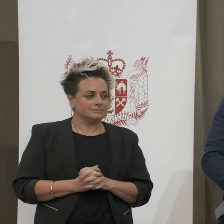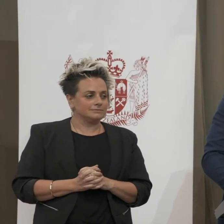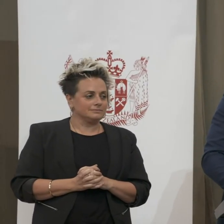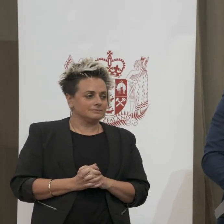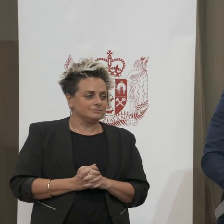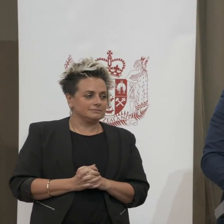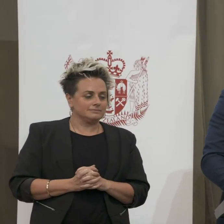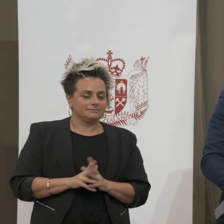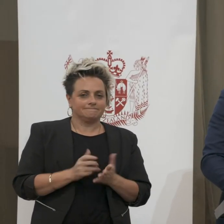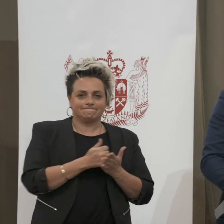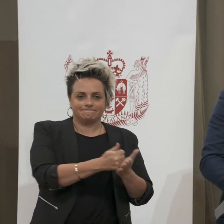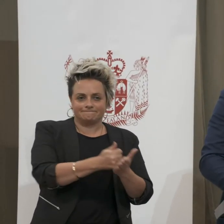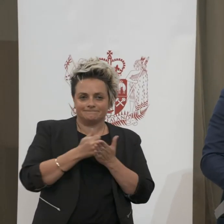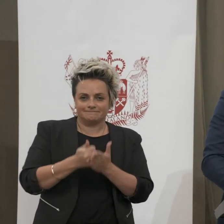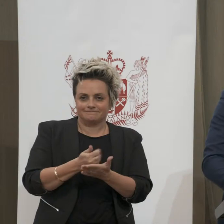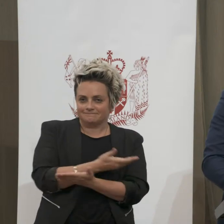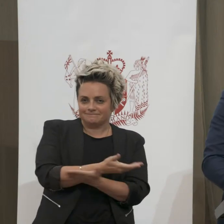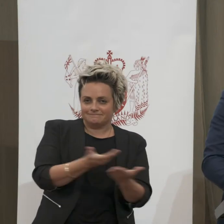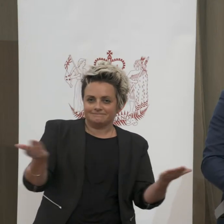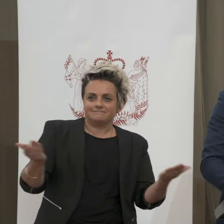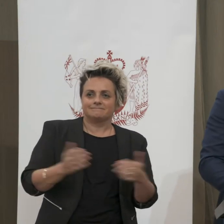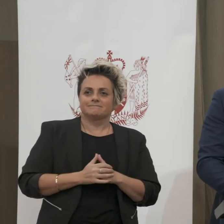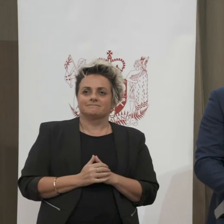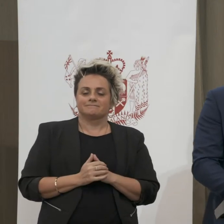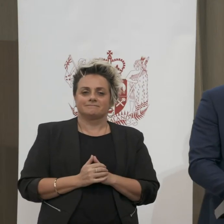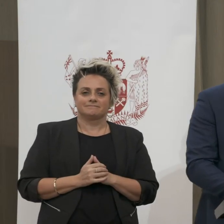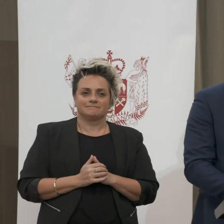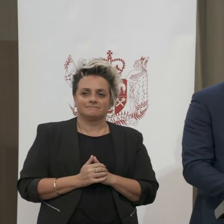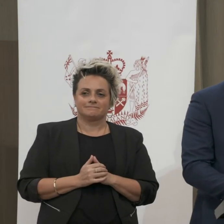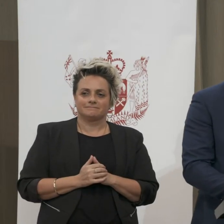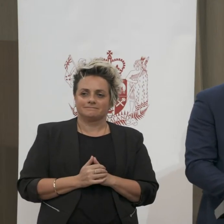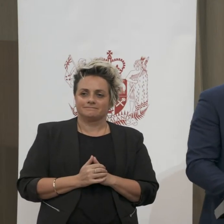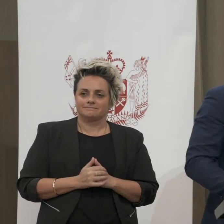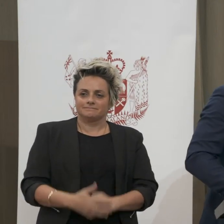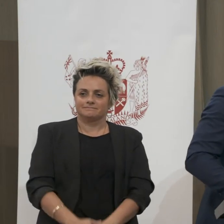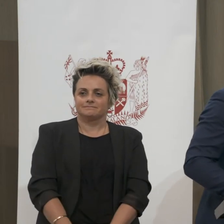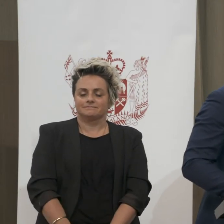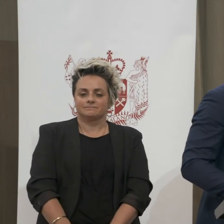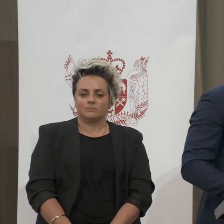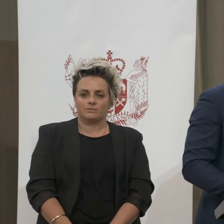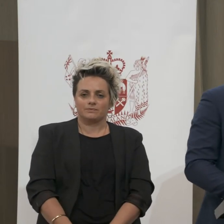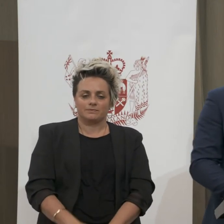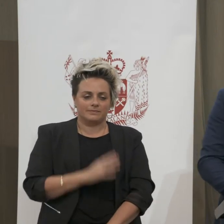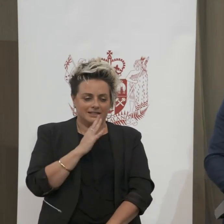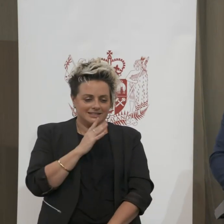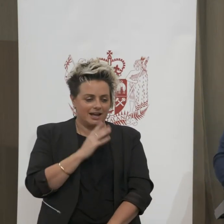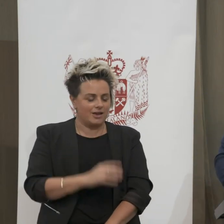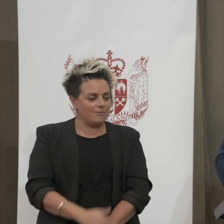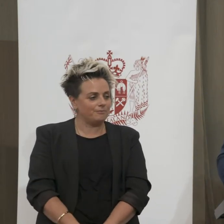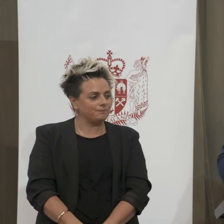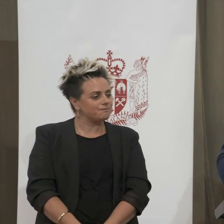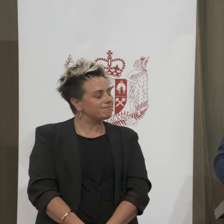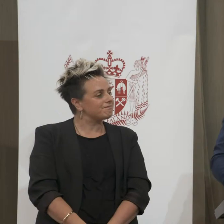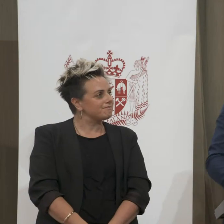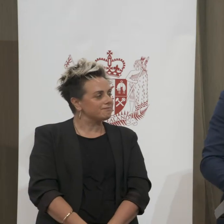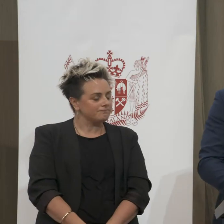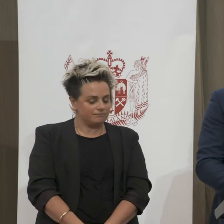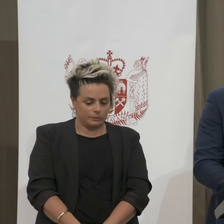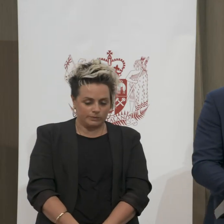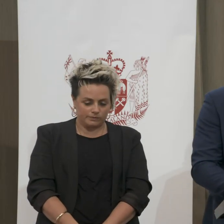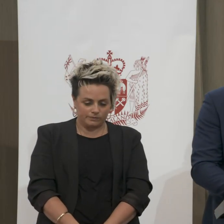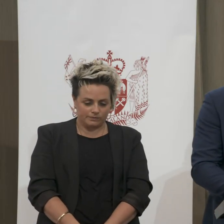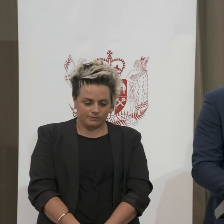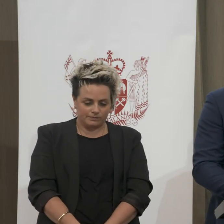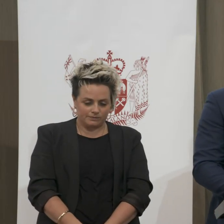Kāti, tēnā tātou katoa e te tuakana, nāu tō tātou huihuinga i whakarite, ki oku hoa mahi e te minita, kāti kia tātou